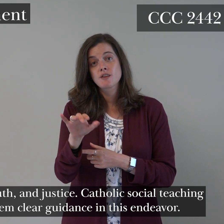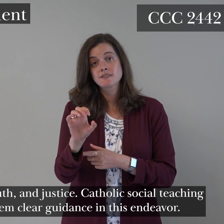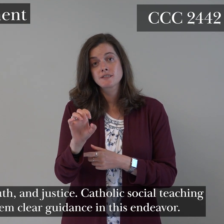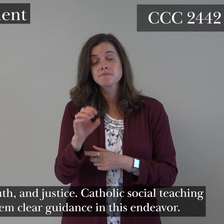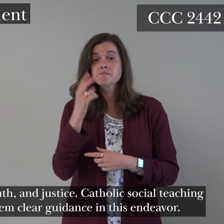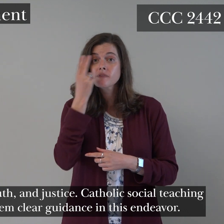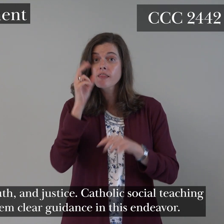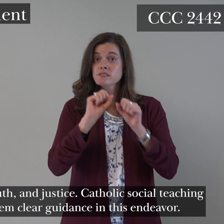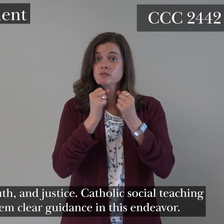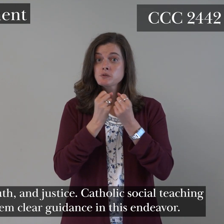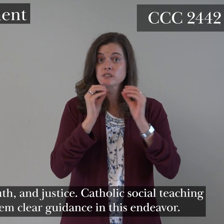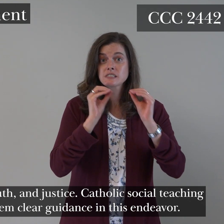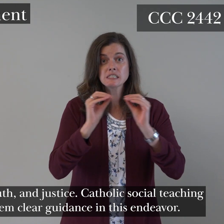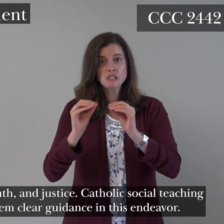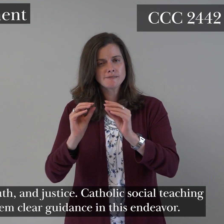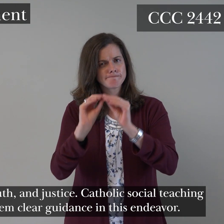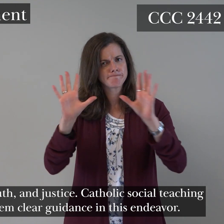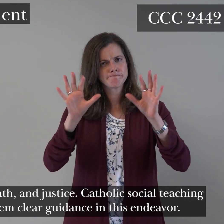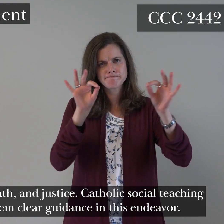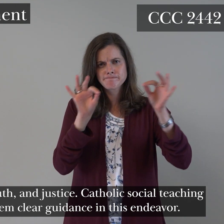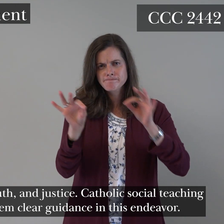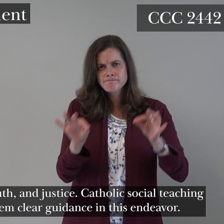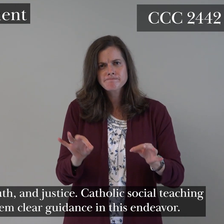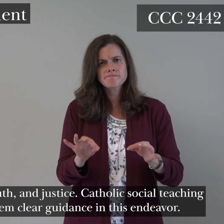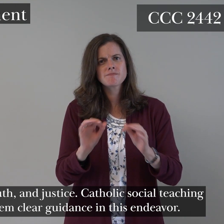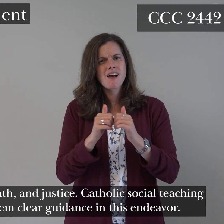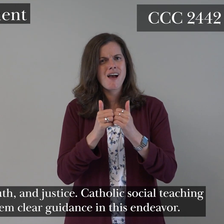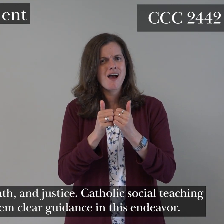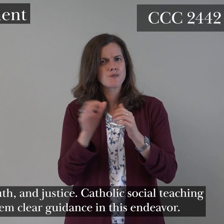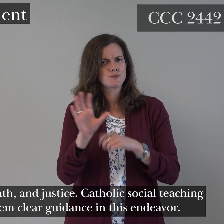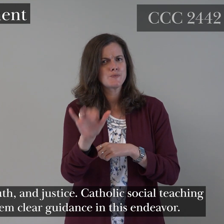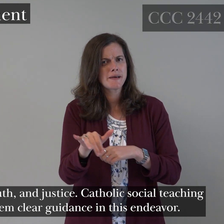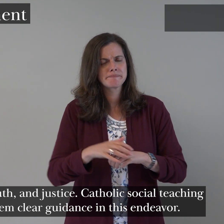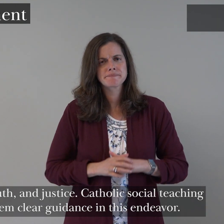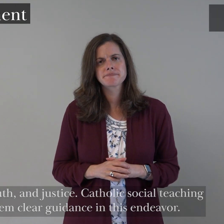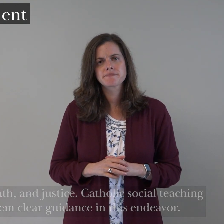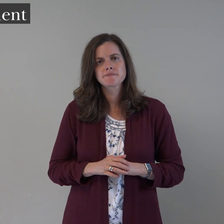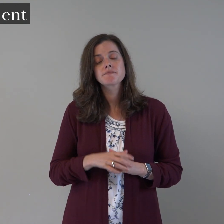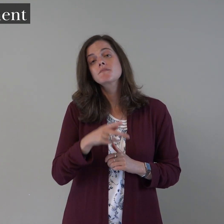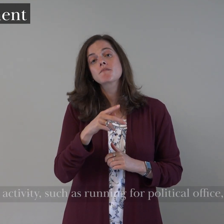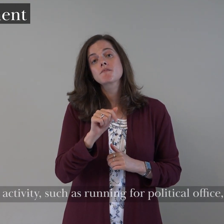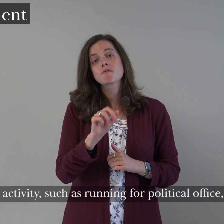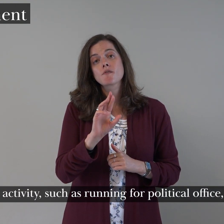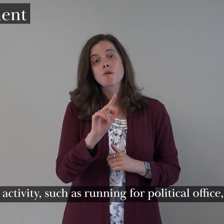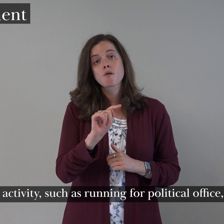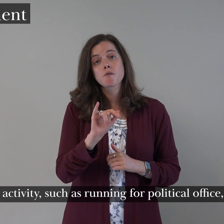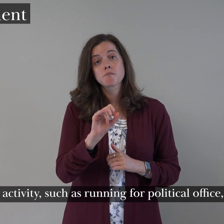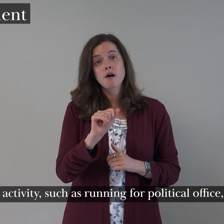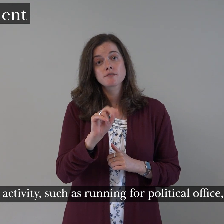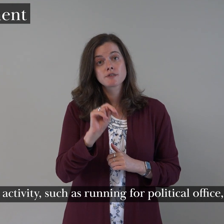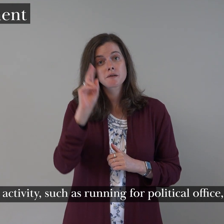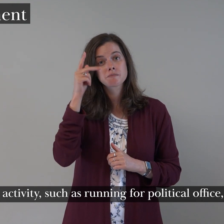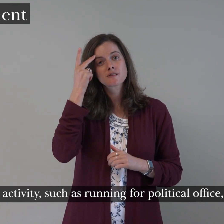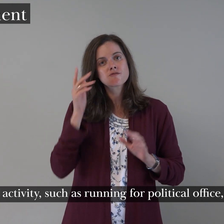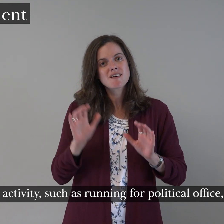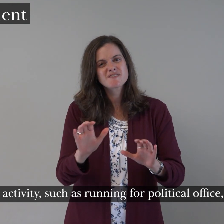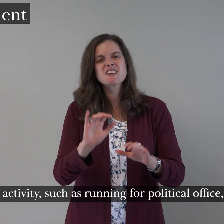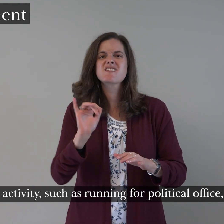Catholic social teaching offers them clear guidance in this endeavor Partisan political activity such as running